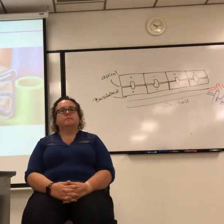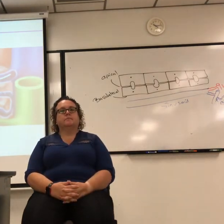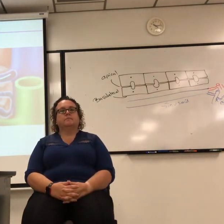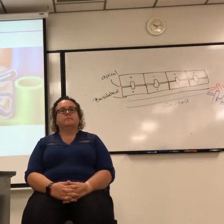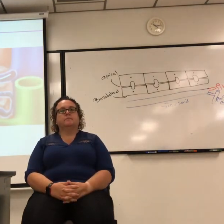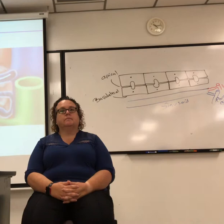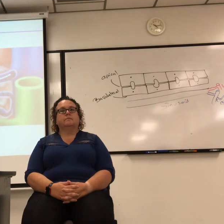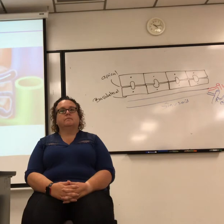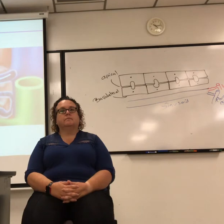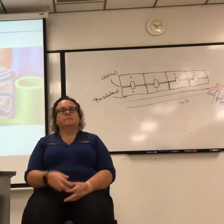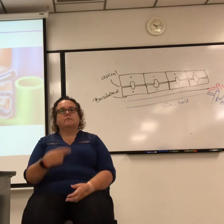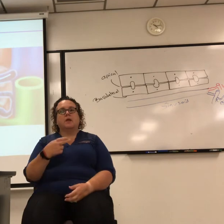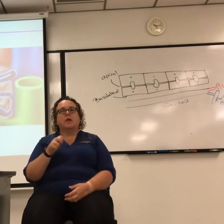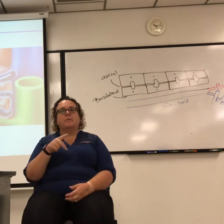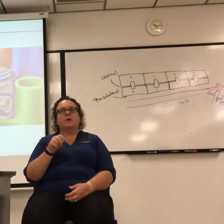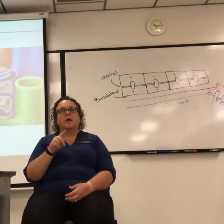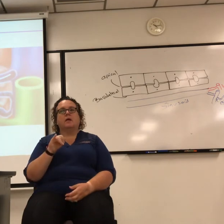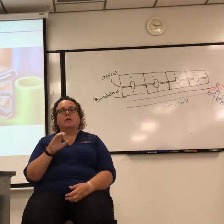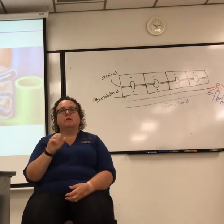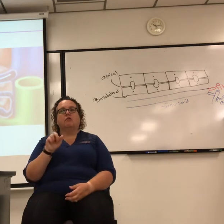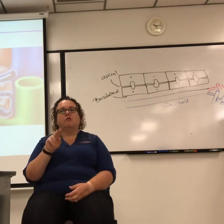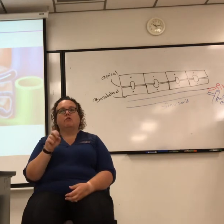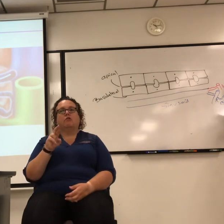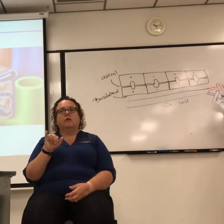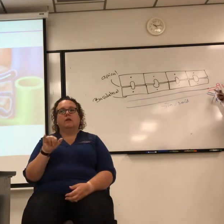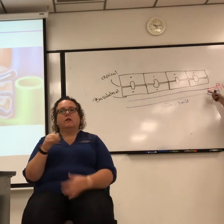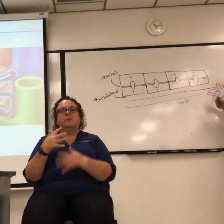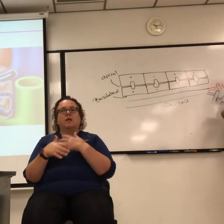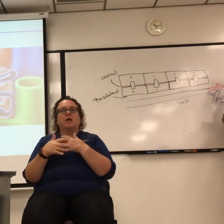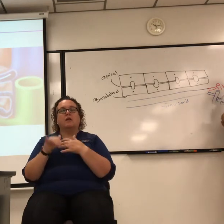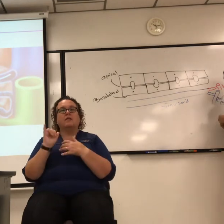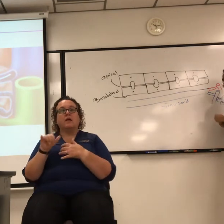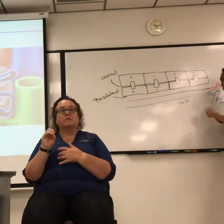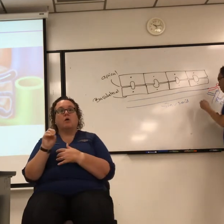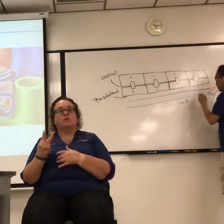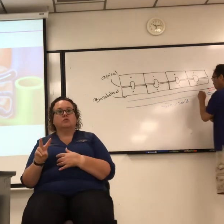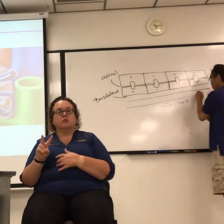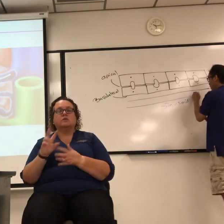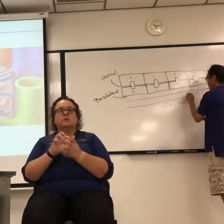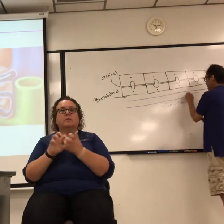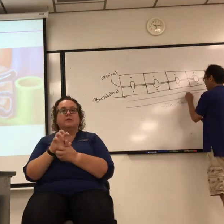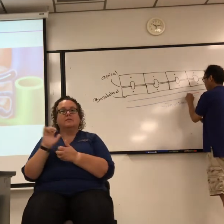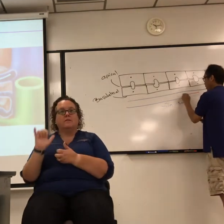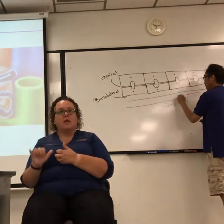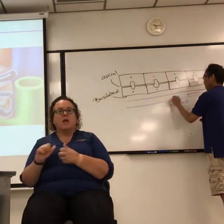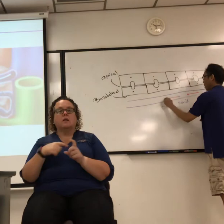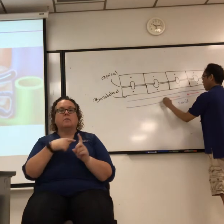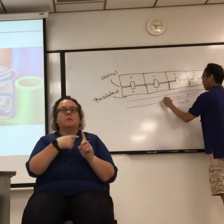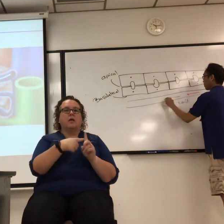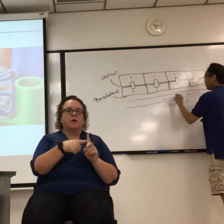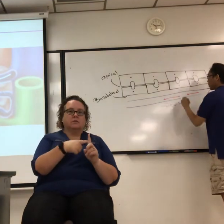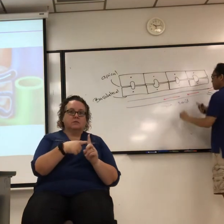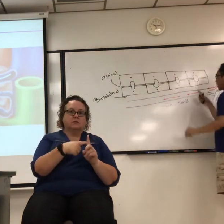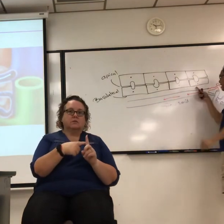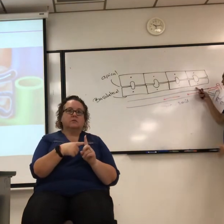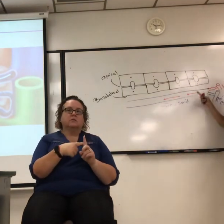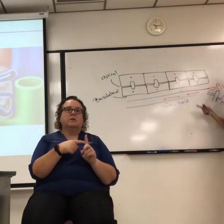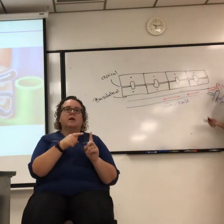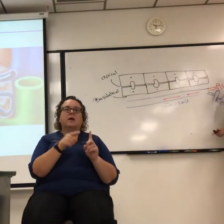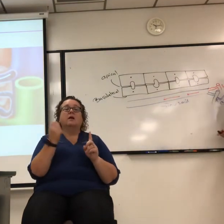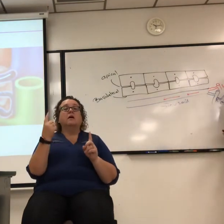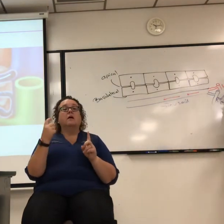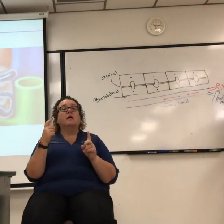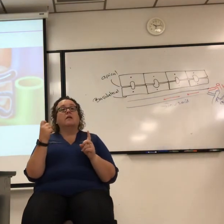Hepatic artery blood, the oxygenated blood. And so it's kind of a mix of that blood. Blood is flowing by. There's a